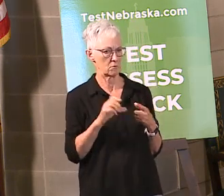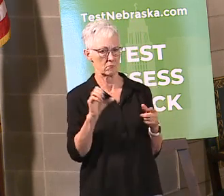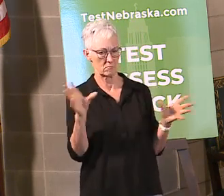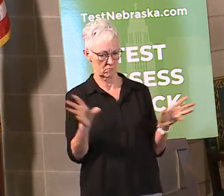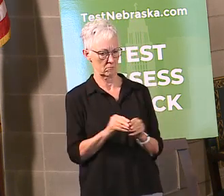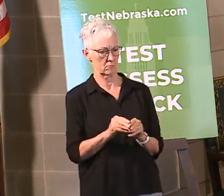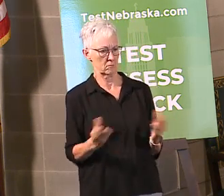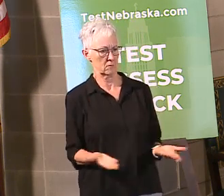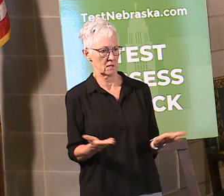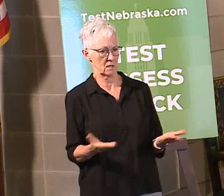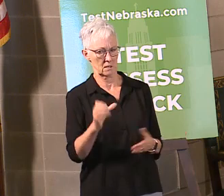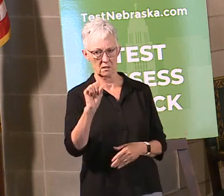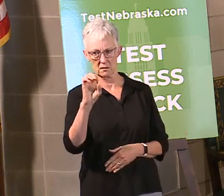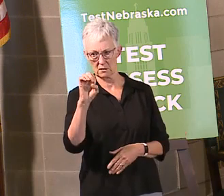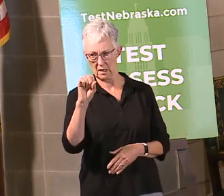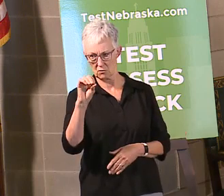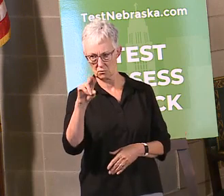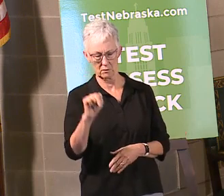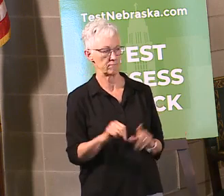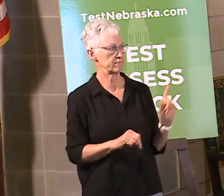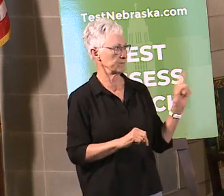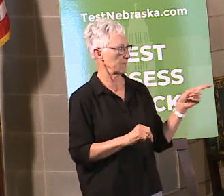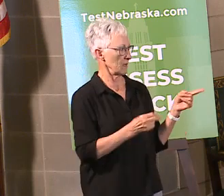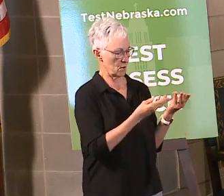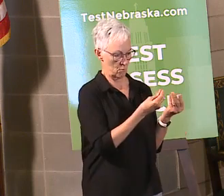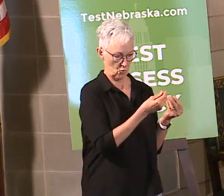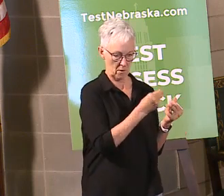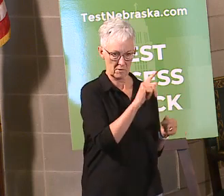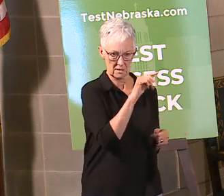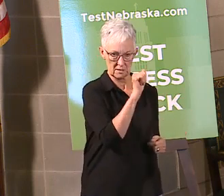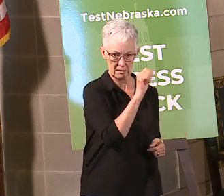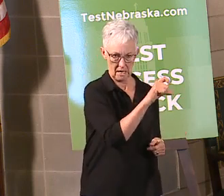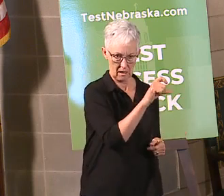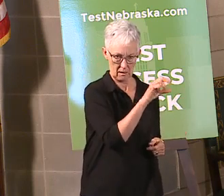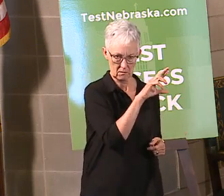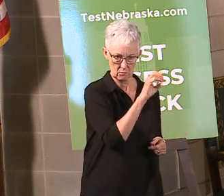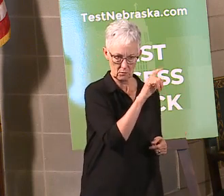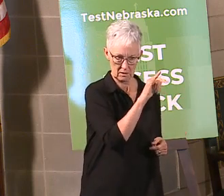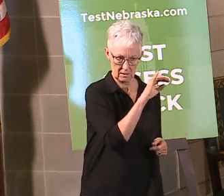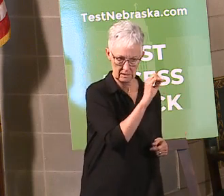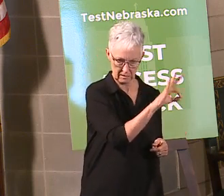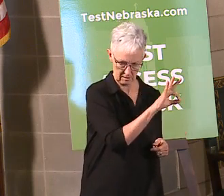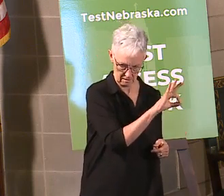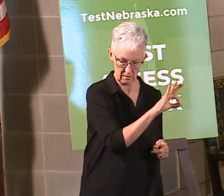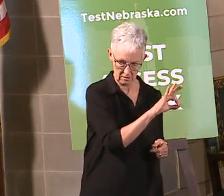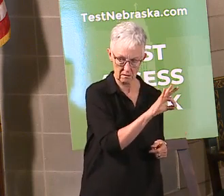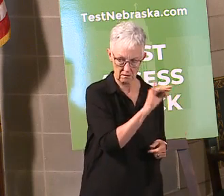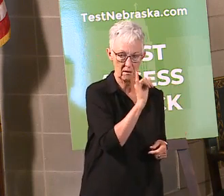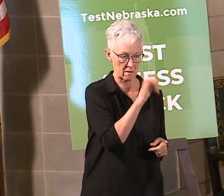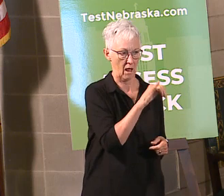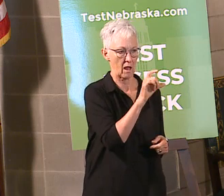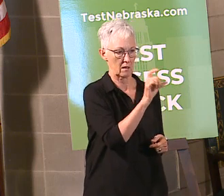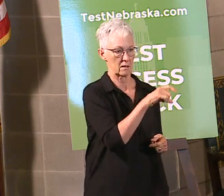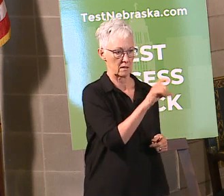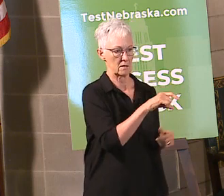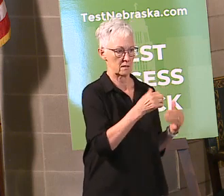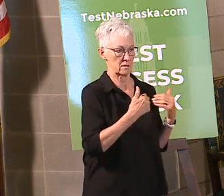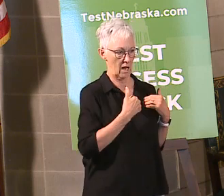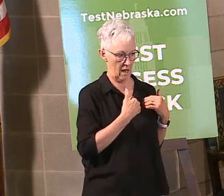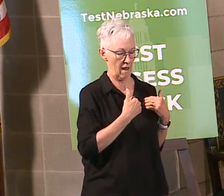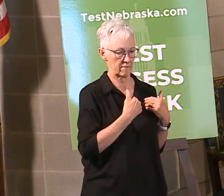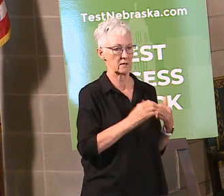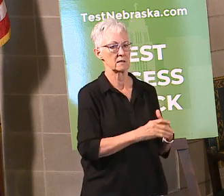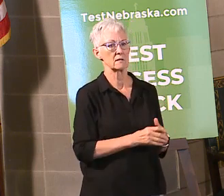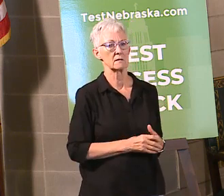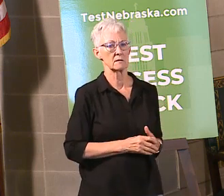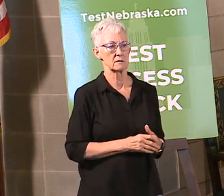relief. That's a big one. We got to get that done. And then the incentive bill. I think those both have to go together to be able to get the votes that we need to be able to pass both